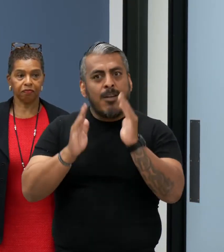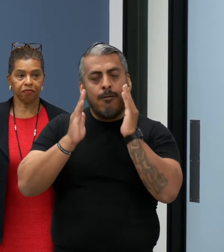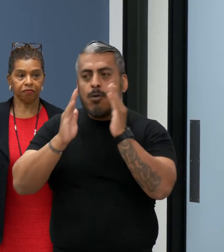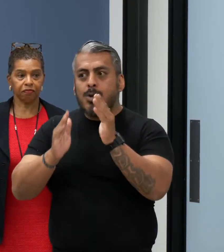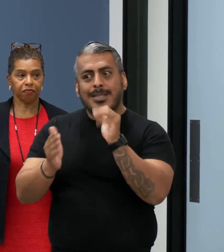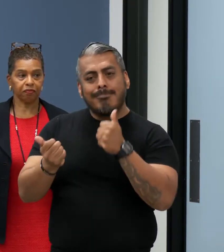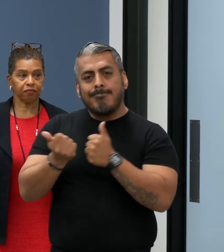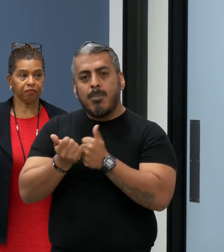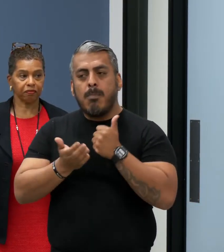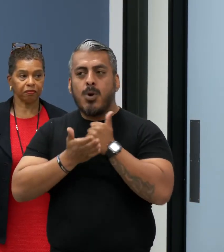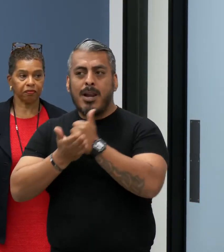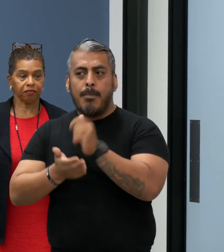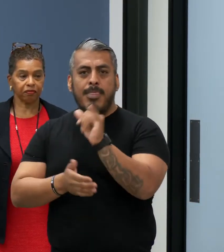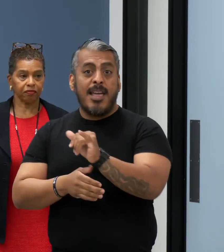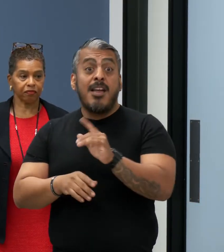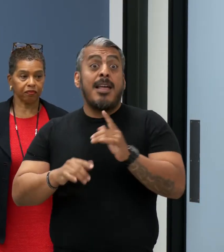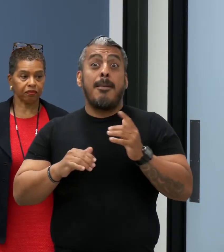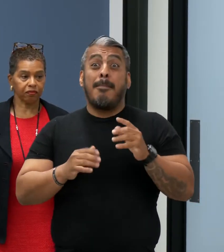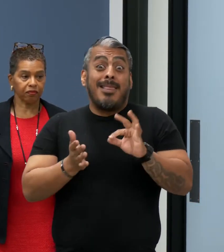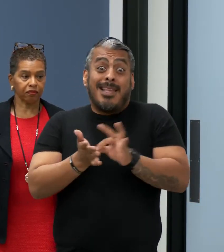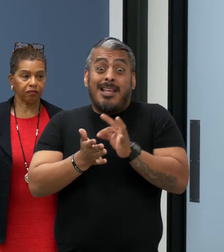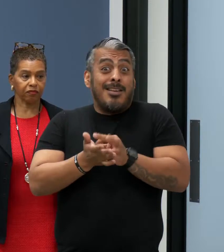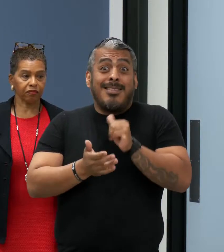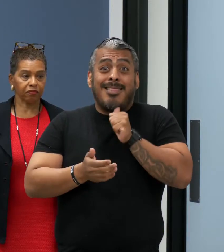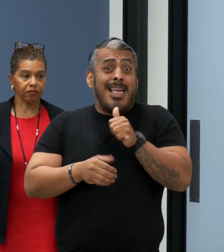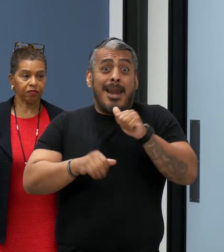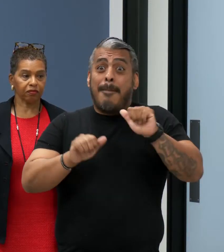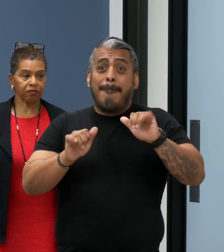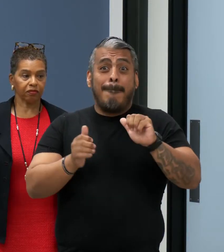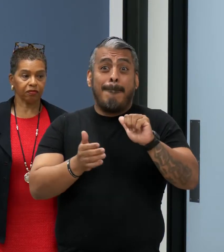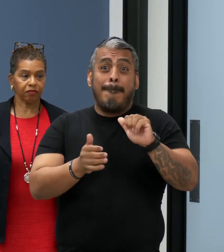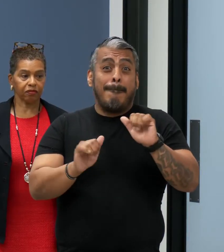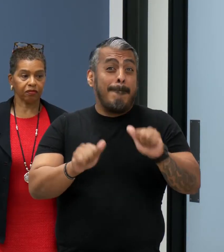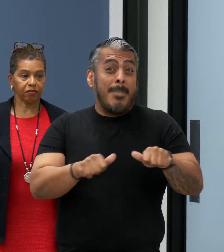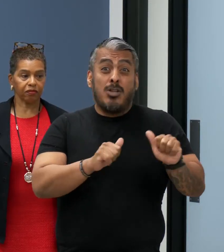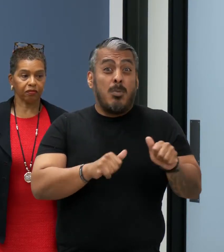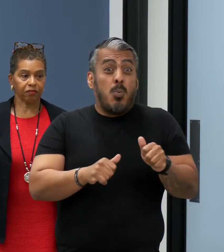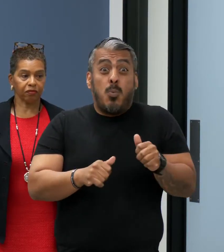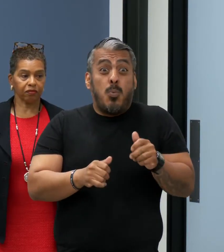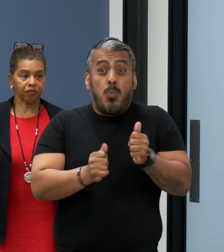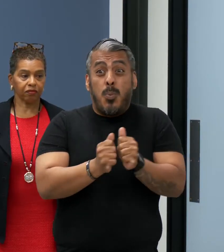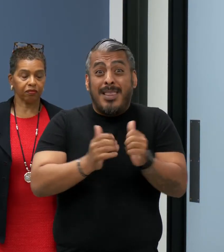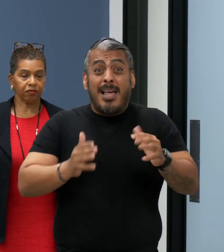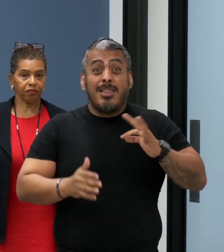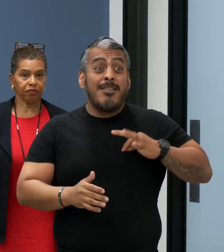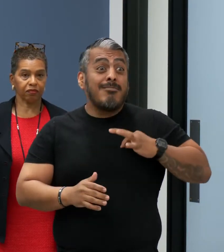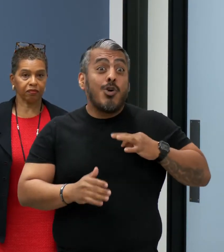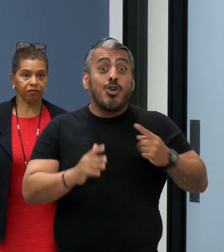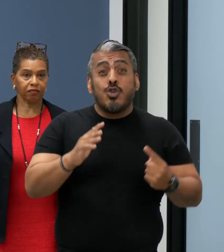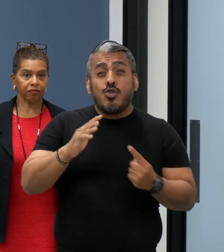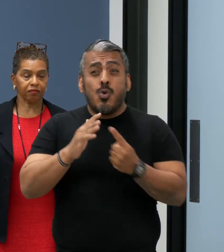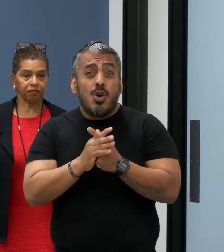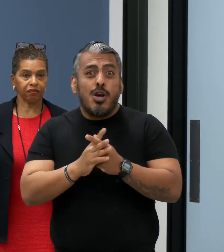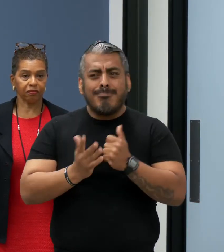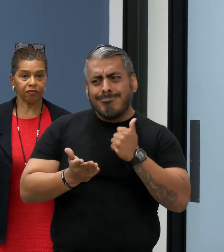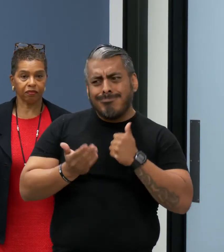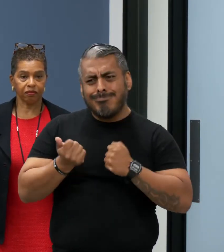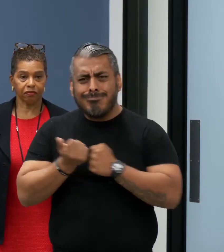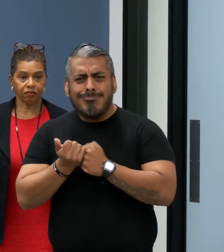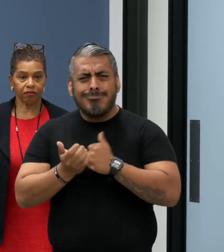root causes. And the count would not be possible without the hundreds of dedicated volunteers who showed up to help get the work